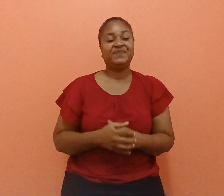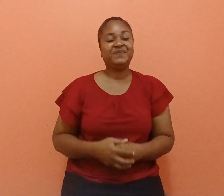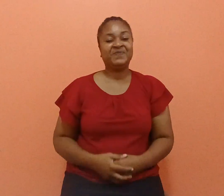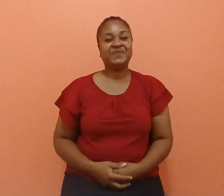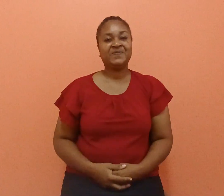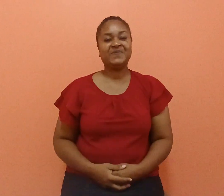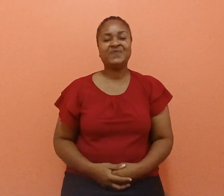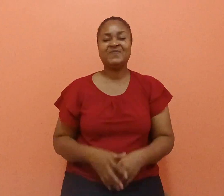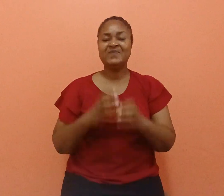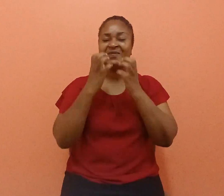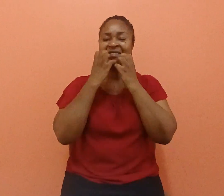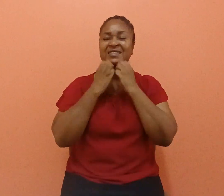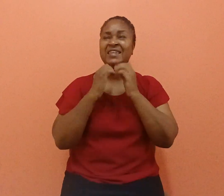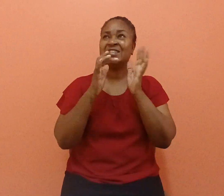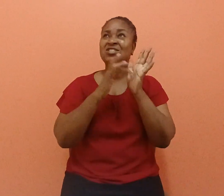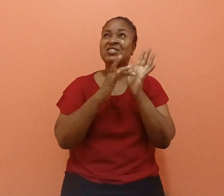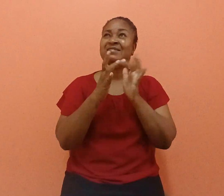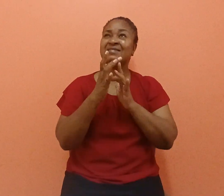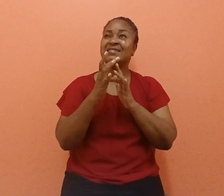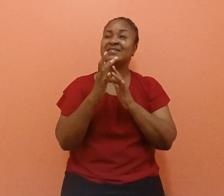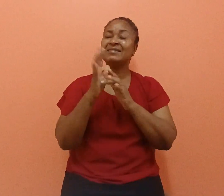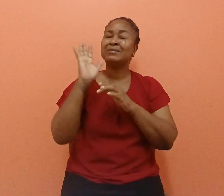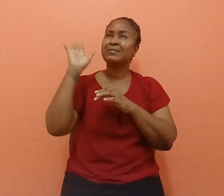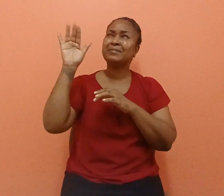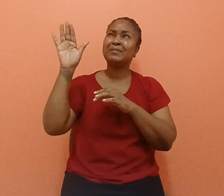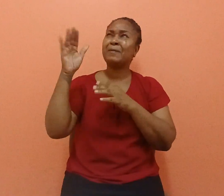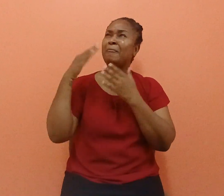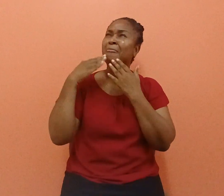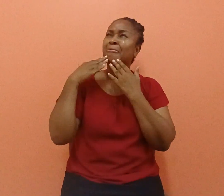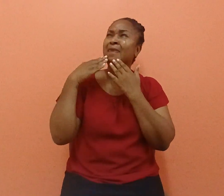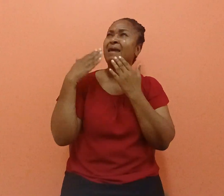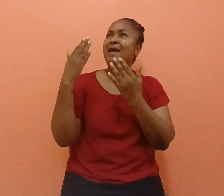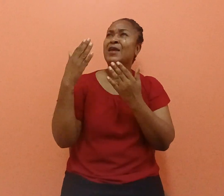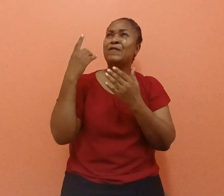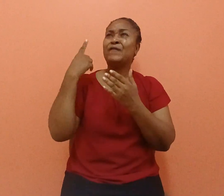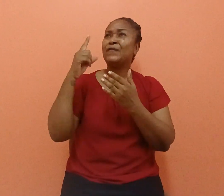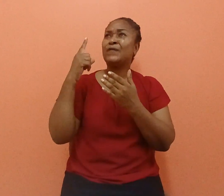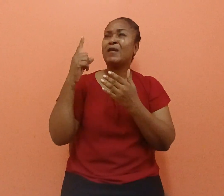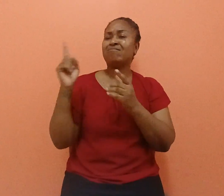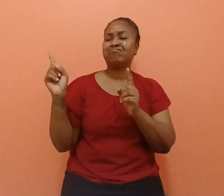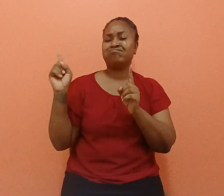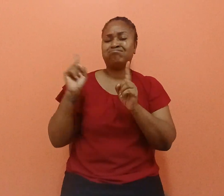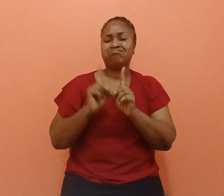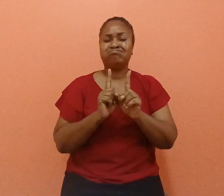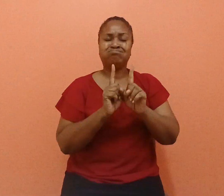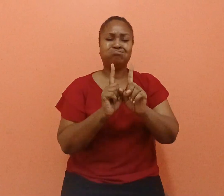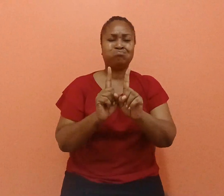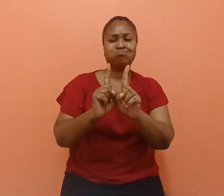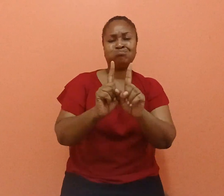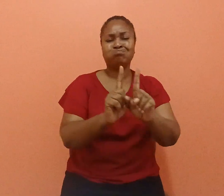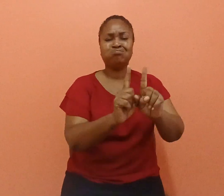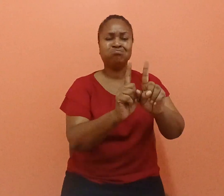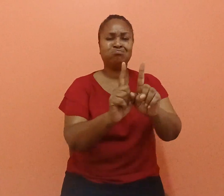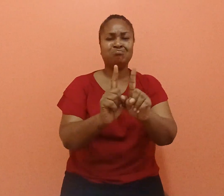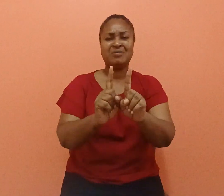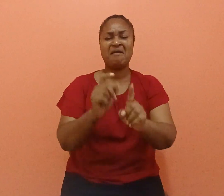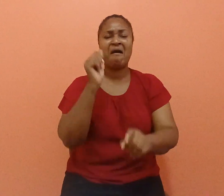Dear Jesus, thank you for walking beside me every day.